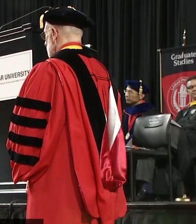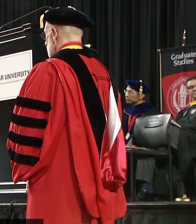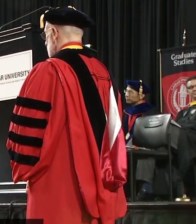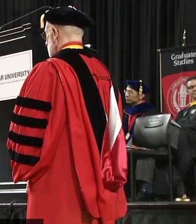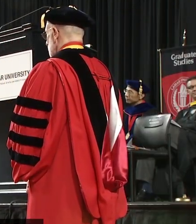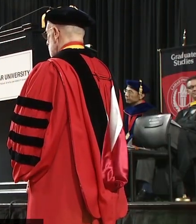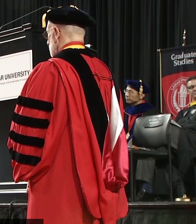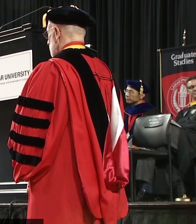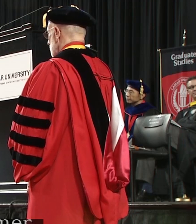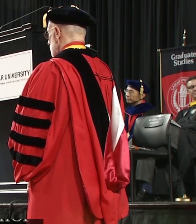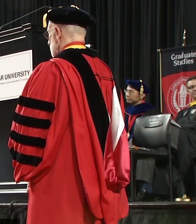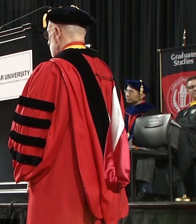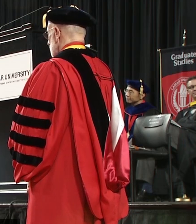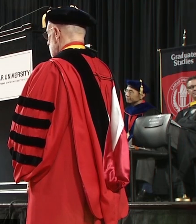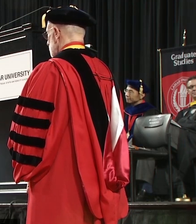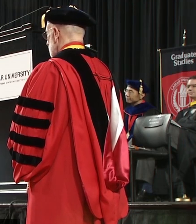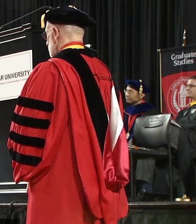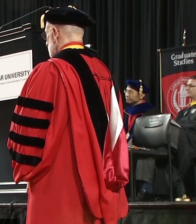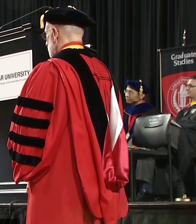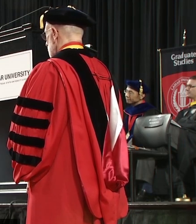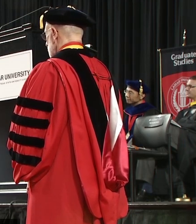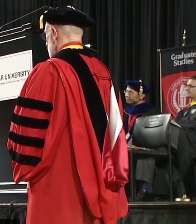Austin Liddell Jones.